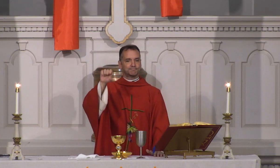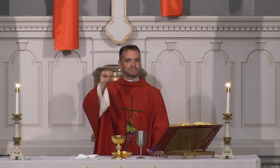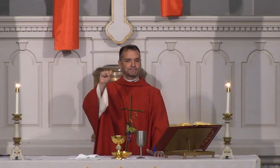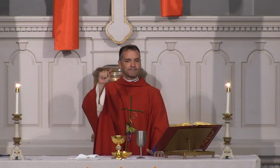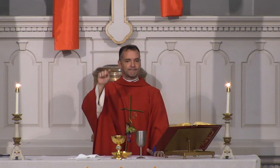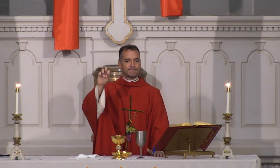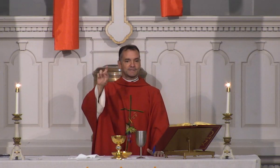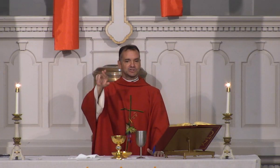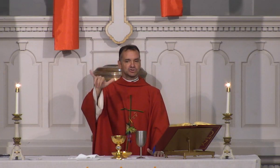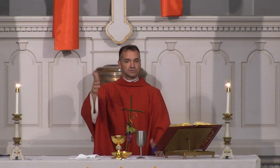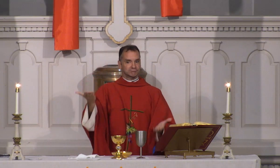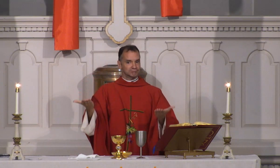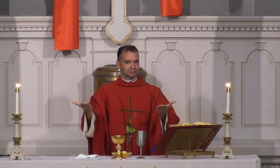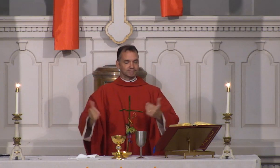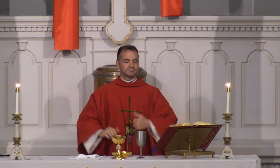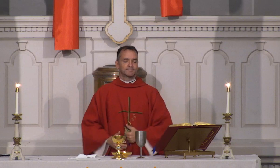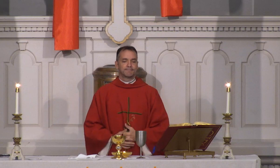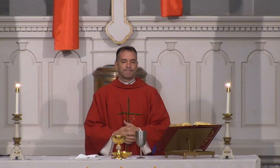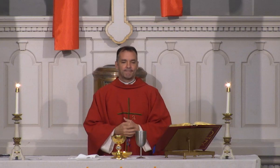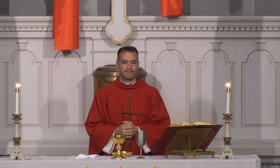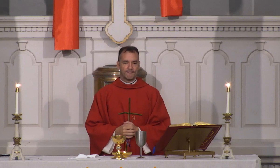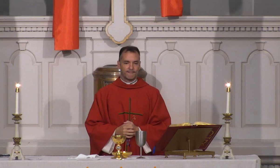The mystery of faith.